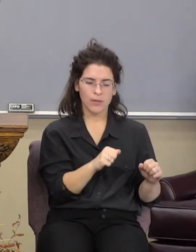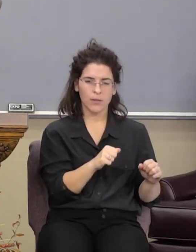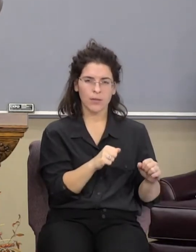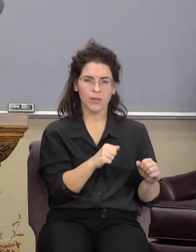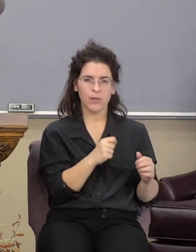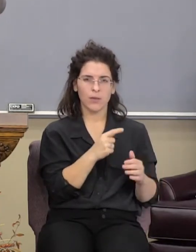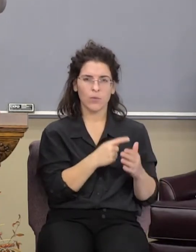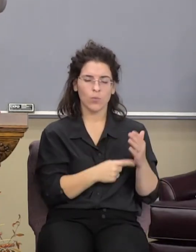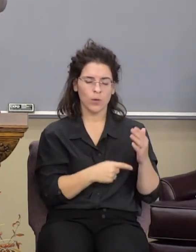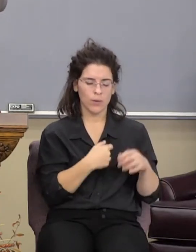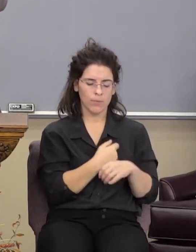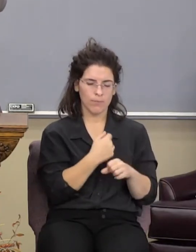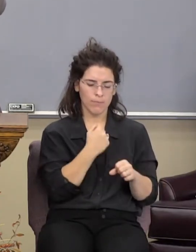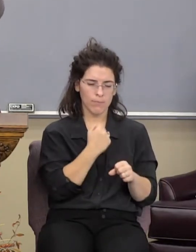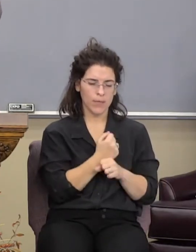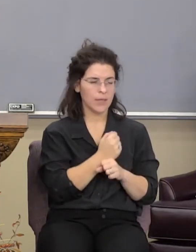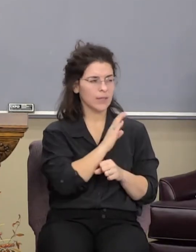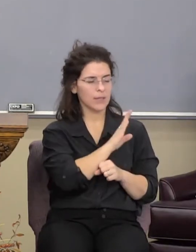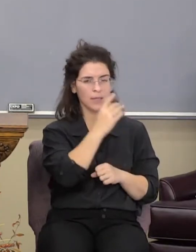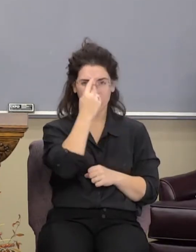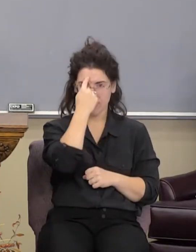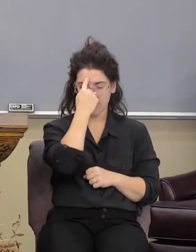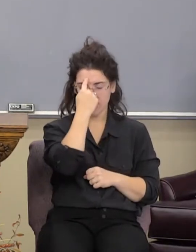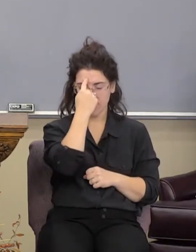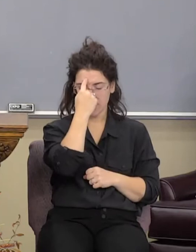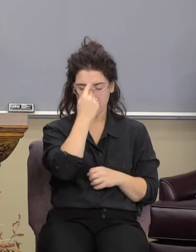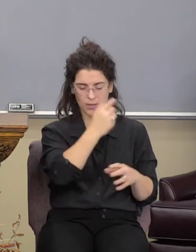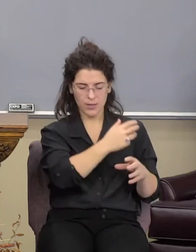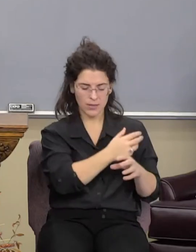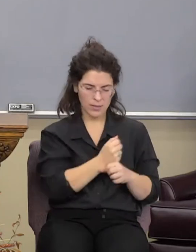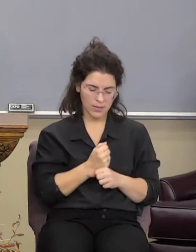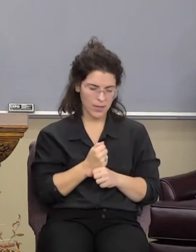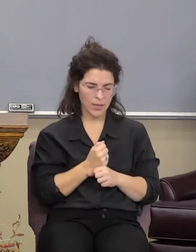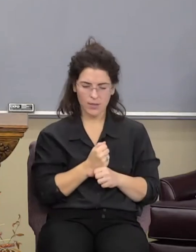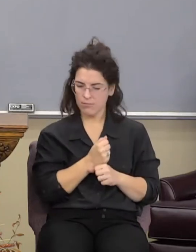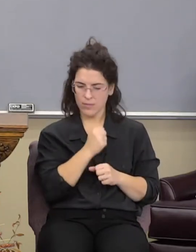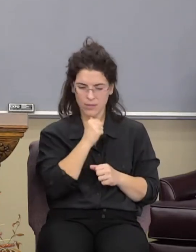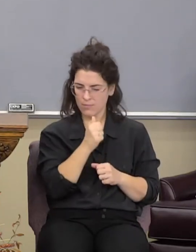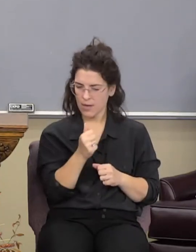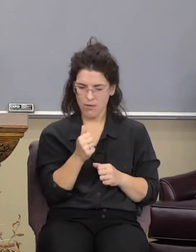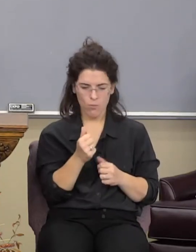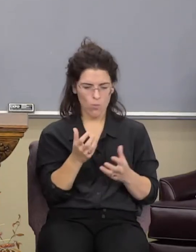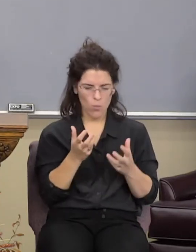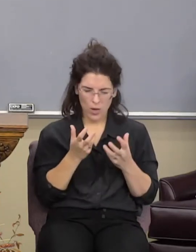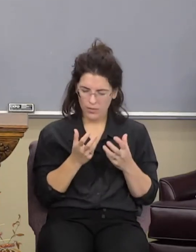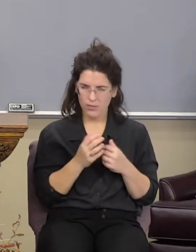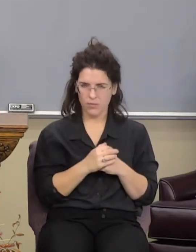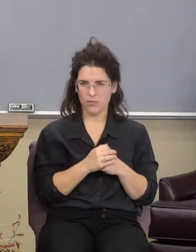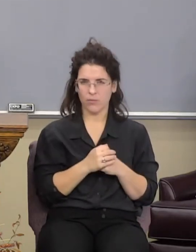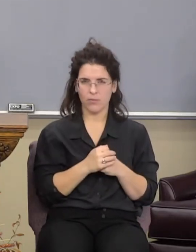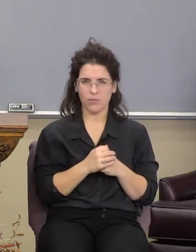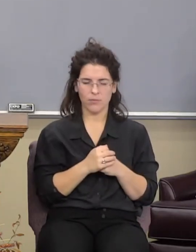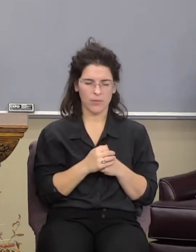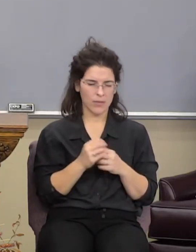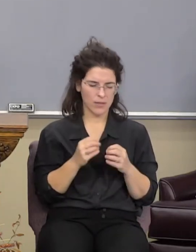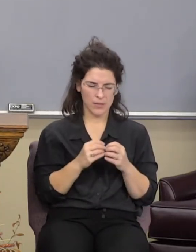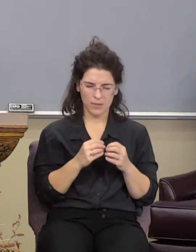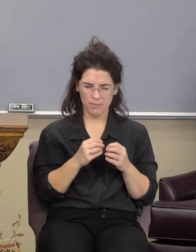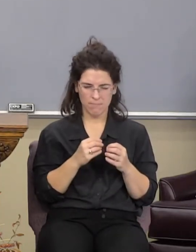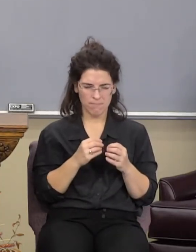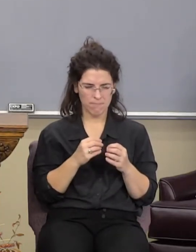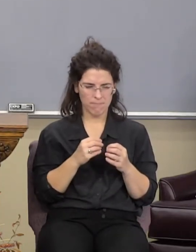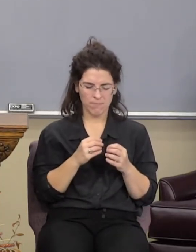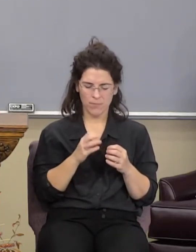what constitutes his thinking. He takes the undesirables. He takes the expendables.